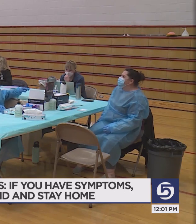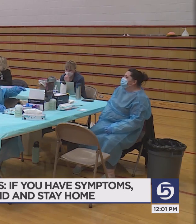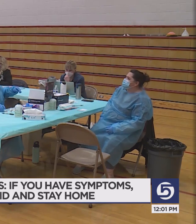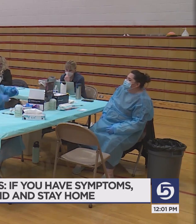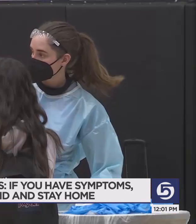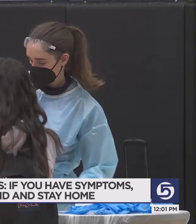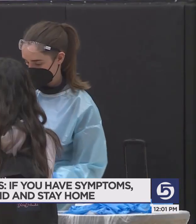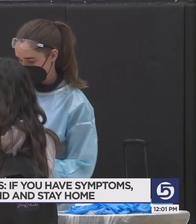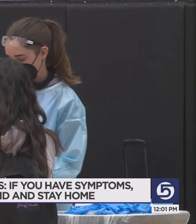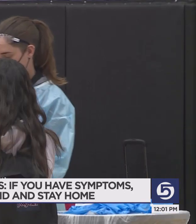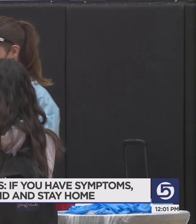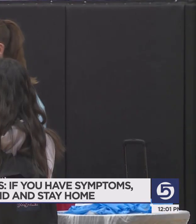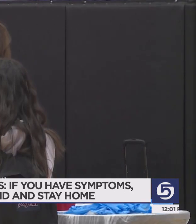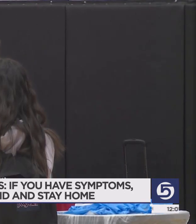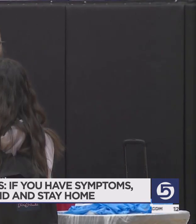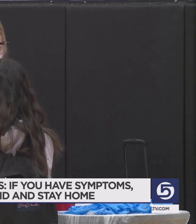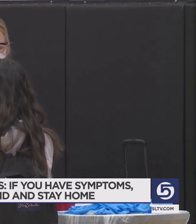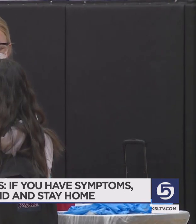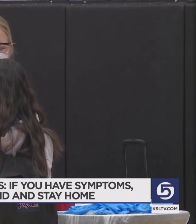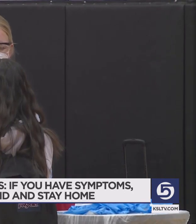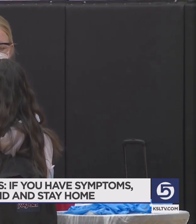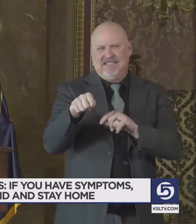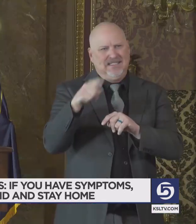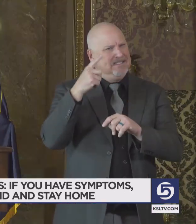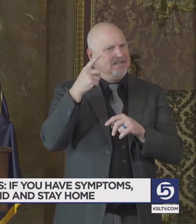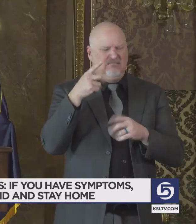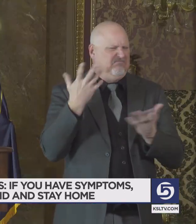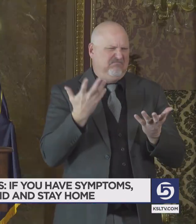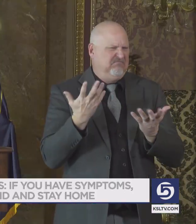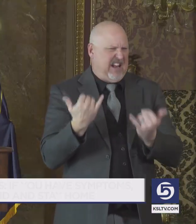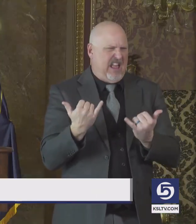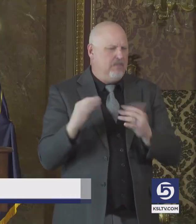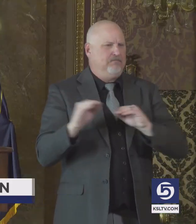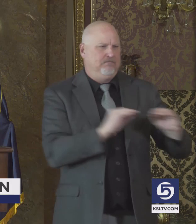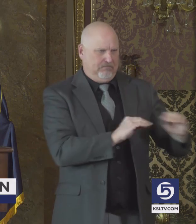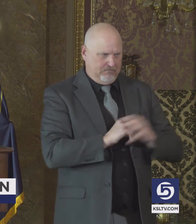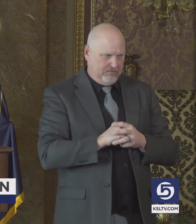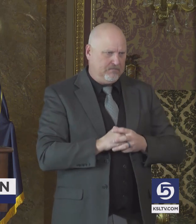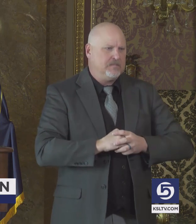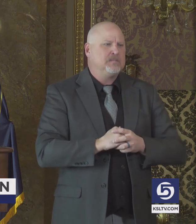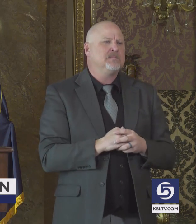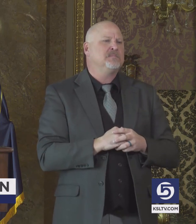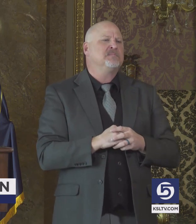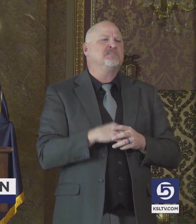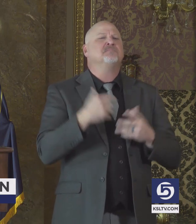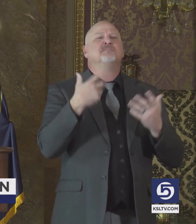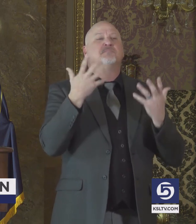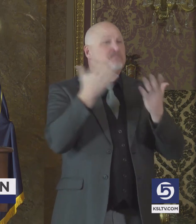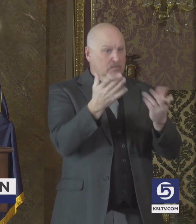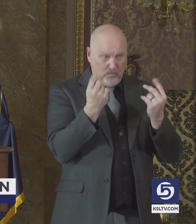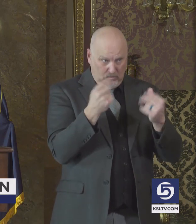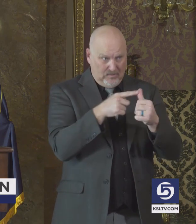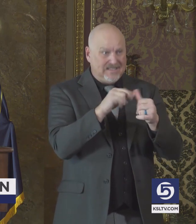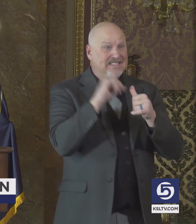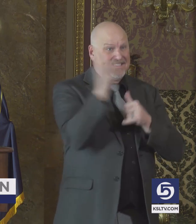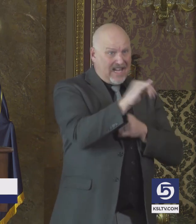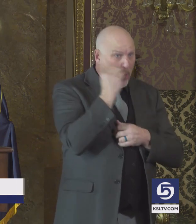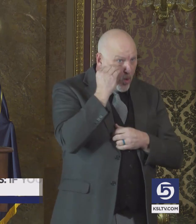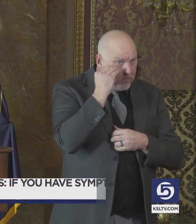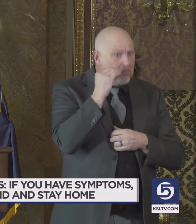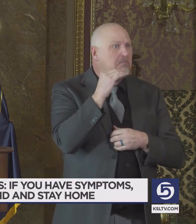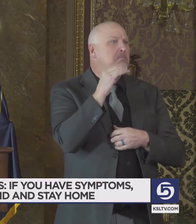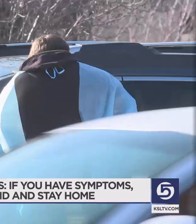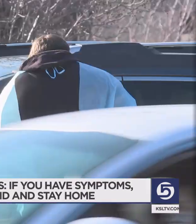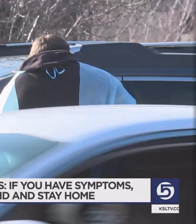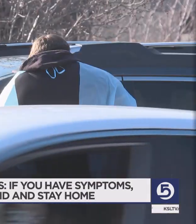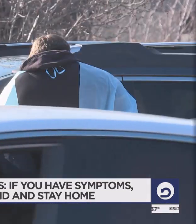isolate for 5 days, and assume you have COVID. On day six, if you're feeling better, if you don't have a fever, it's reasonable to go back into society